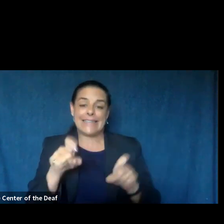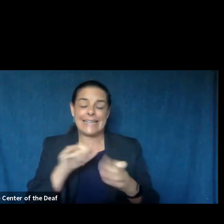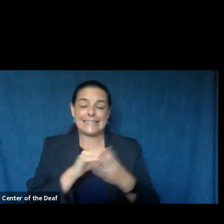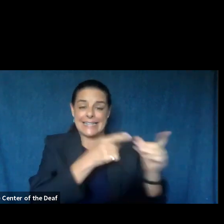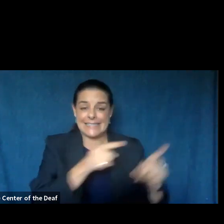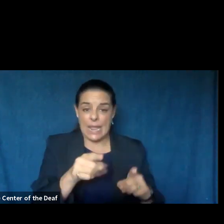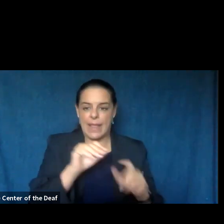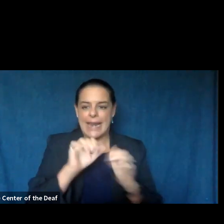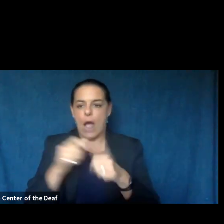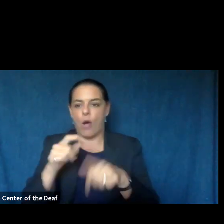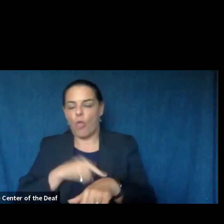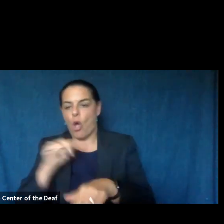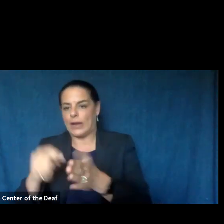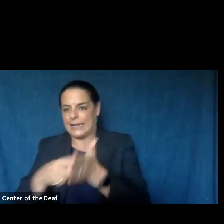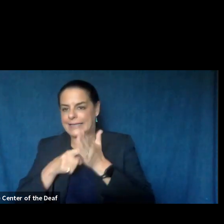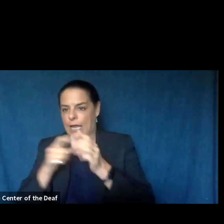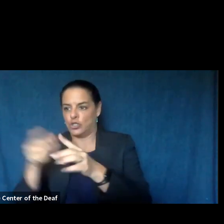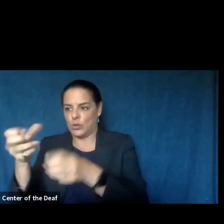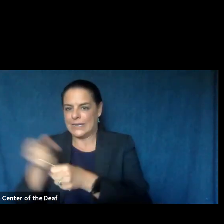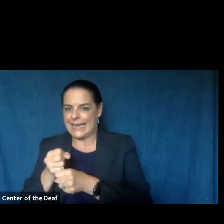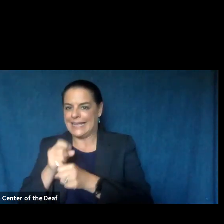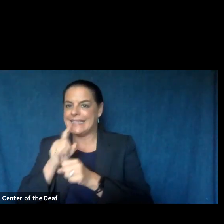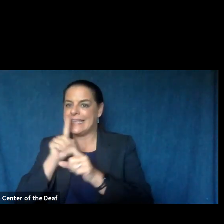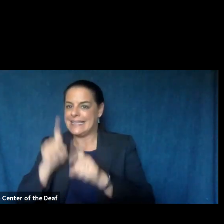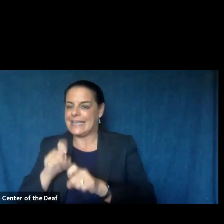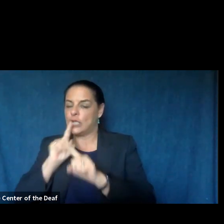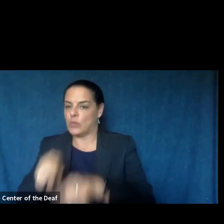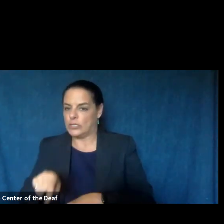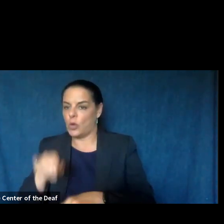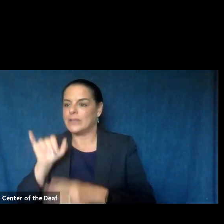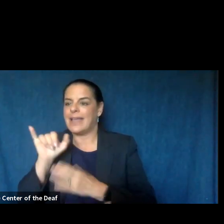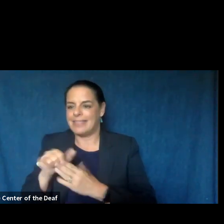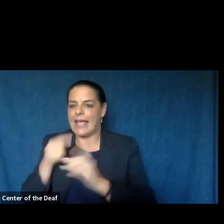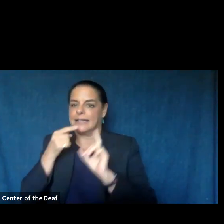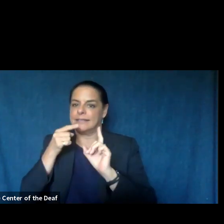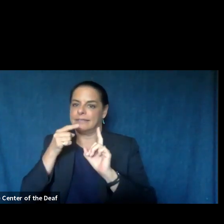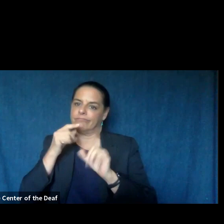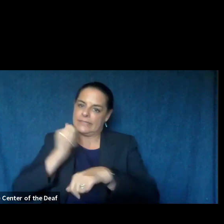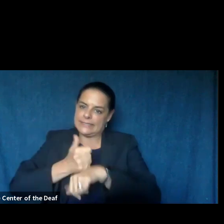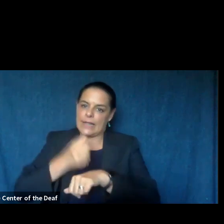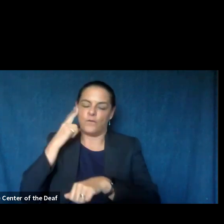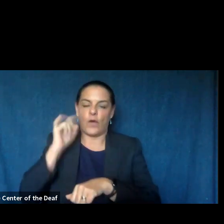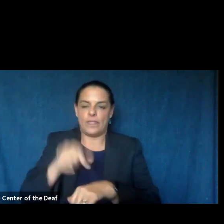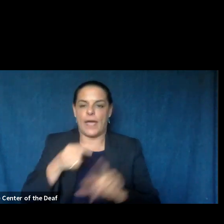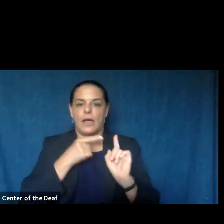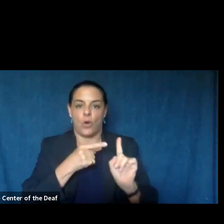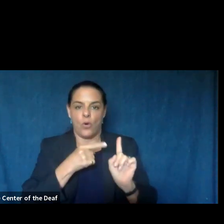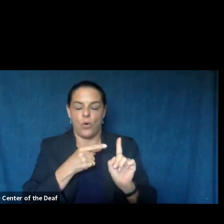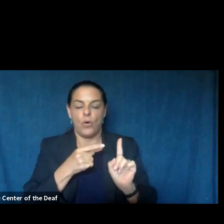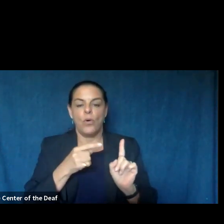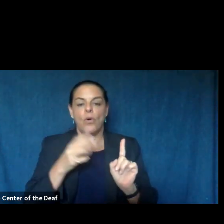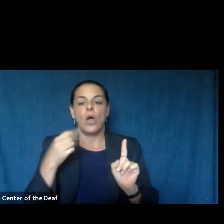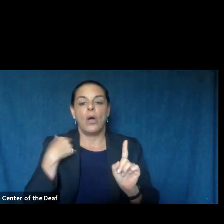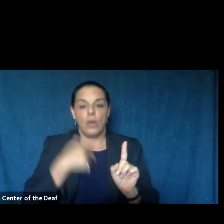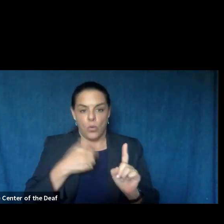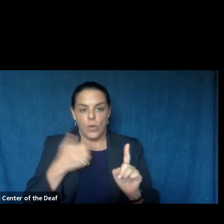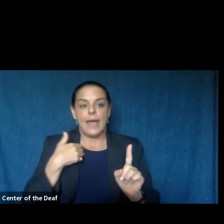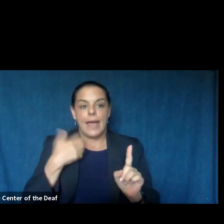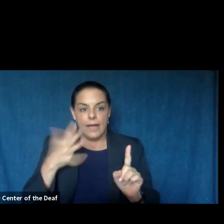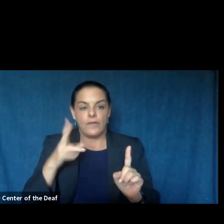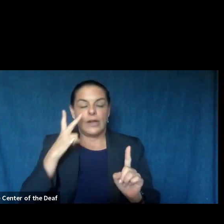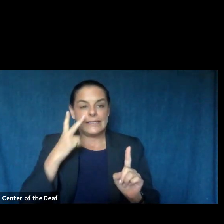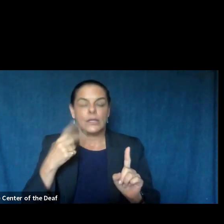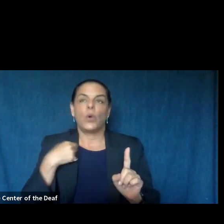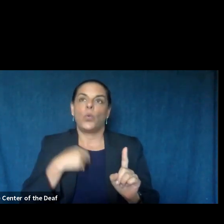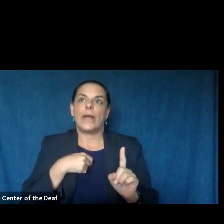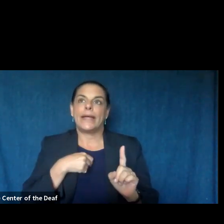and how long it takes to get test results back is the design of that benchmark. And we have seen, we look